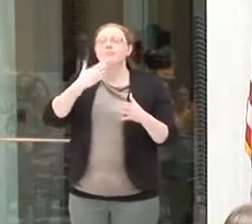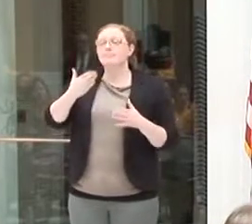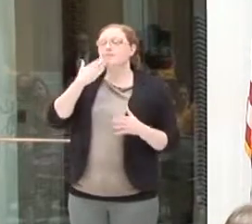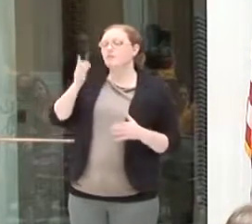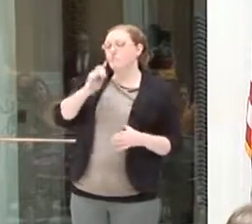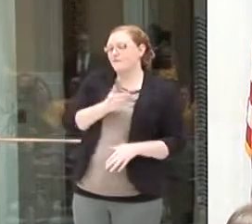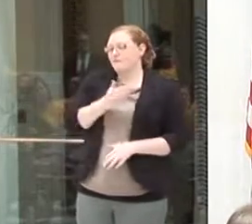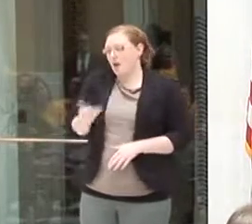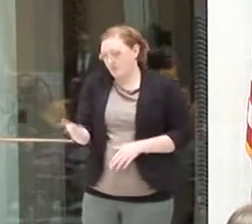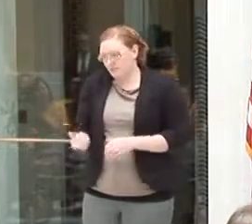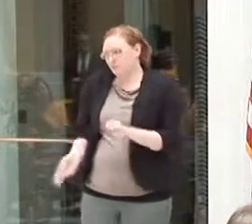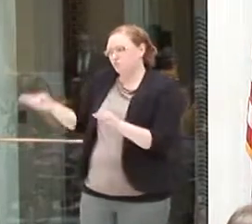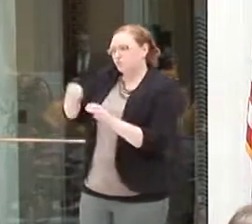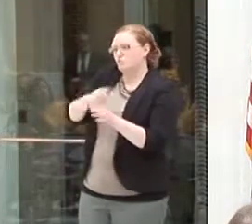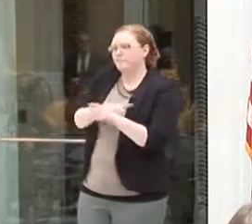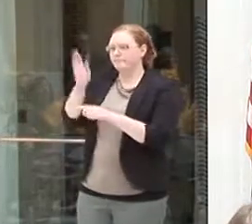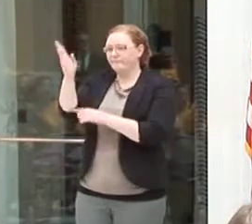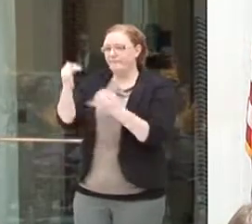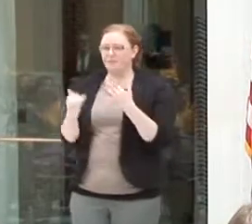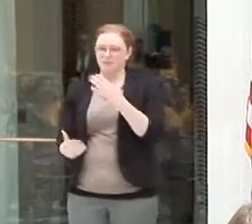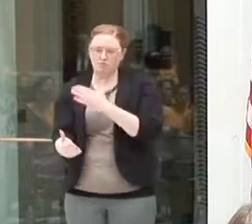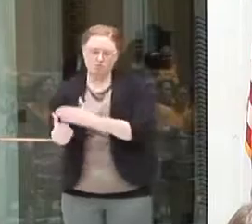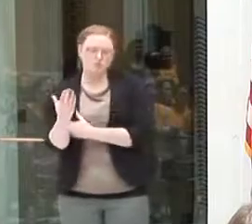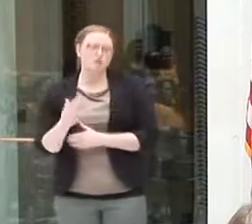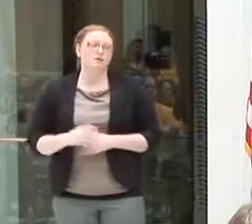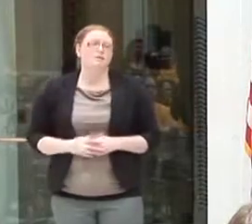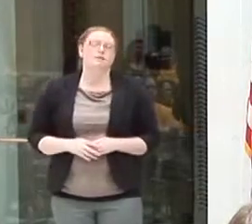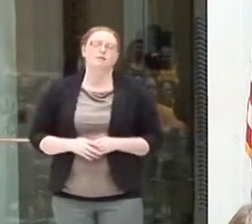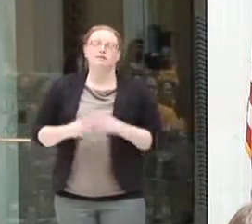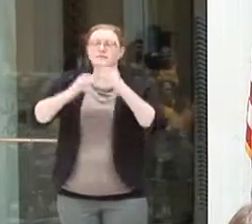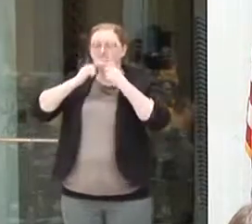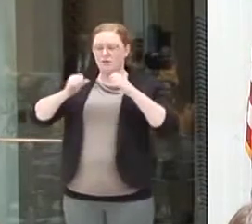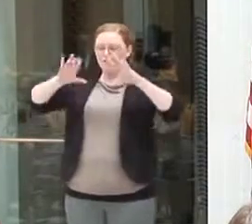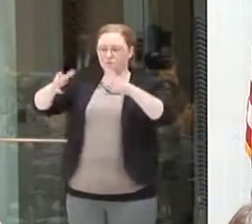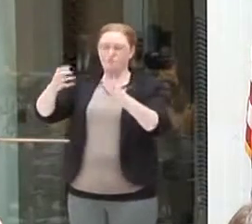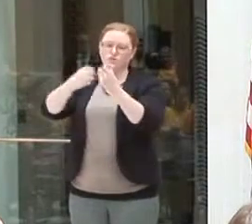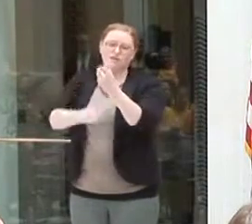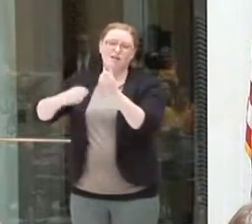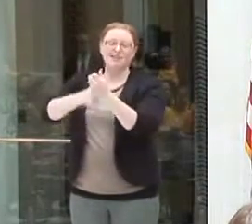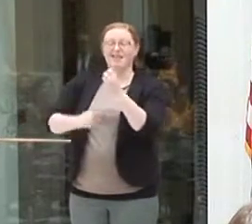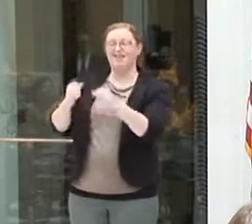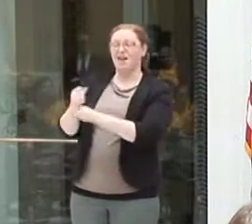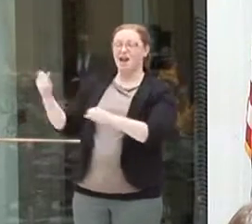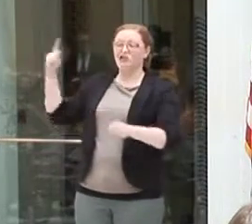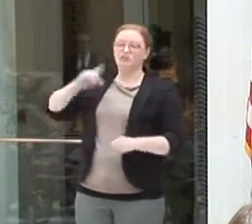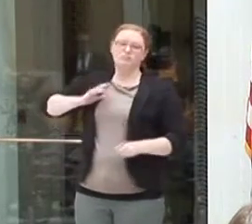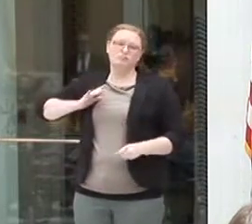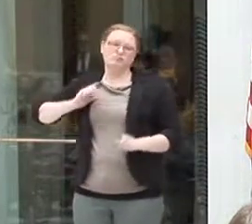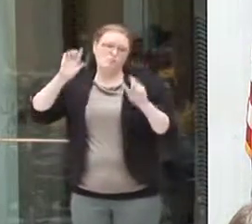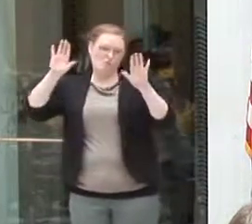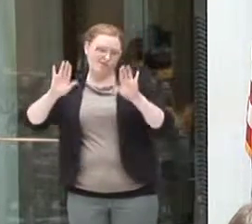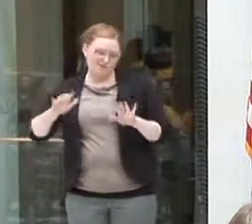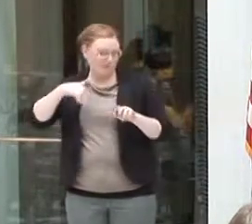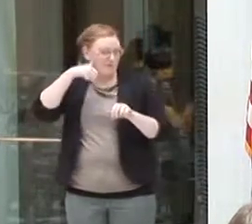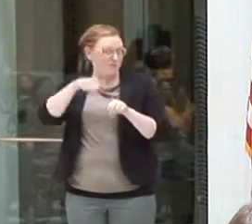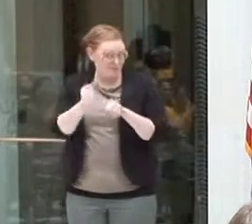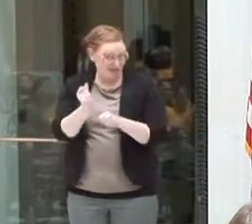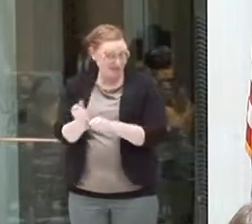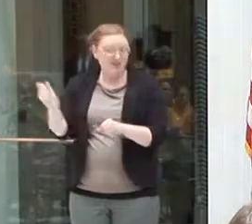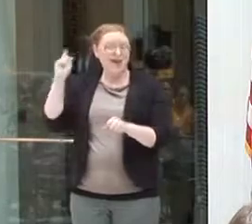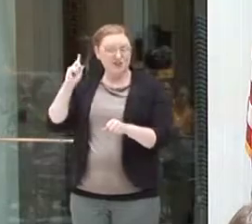morning uh again for the caring force rally it was awesome last year in fact if you remember last